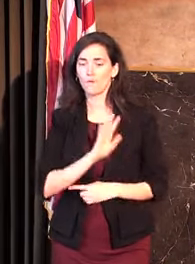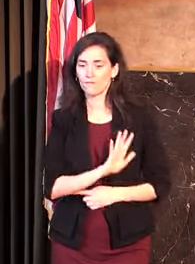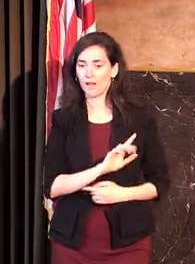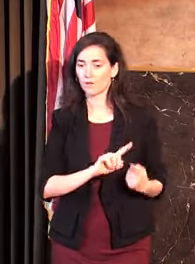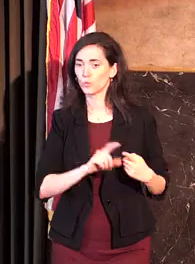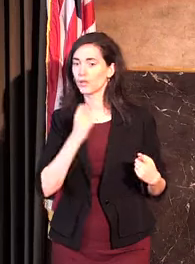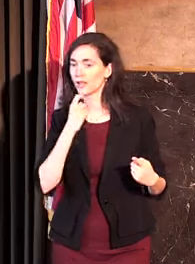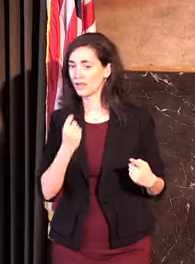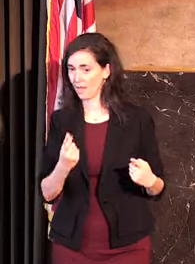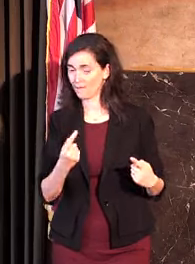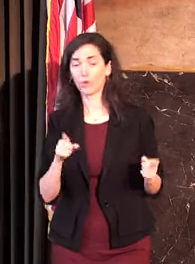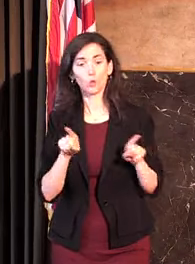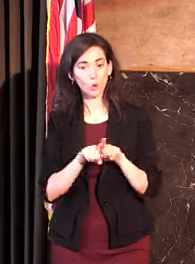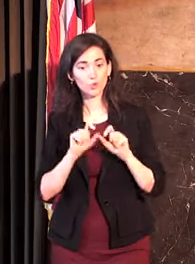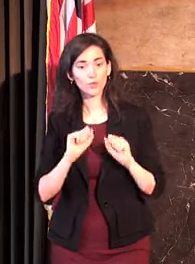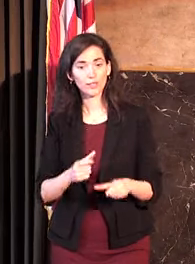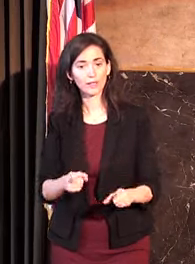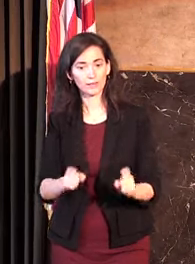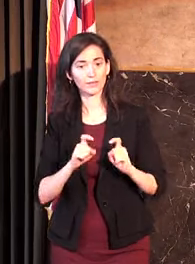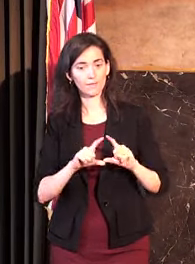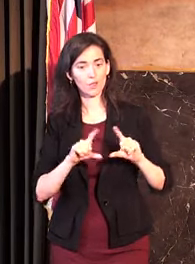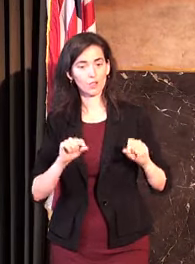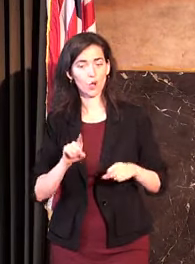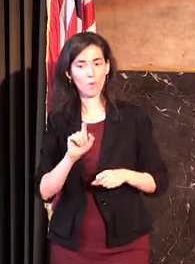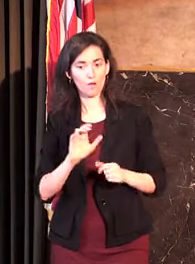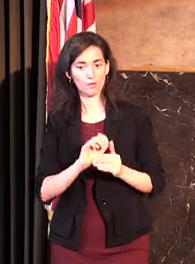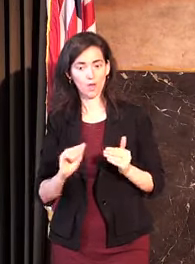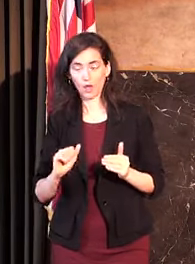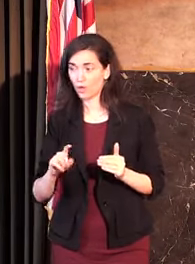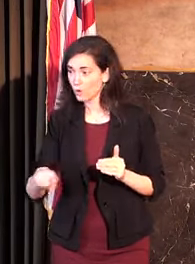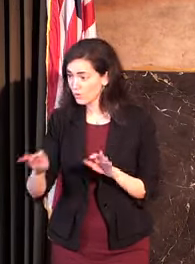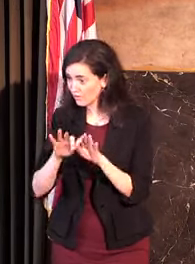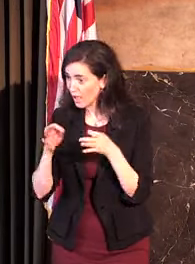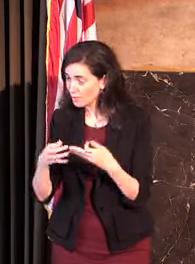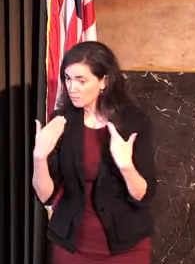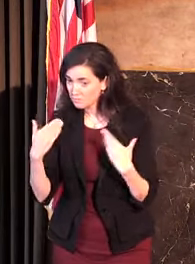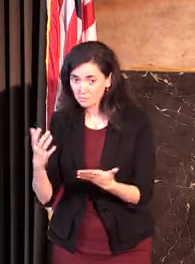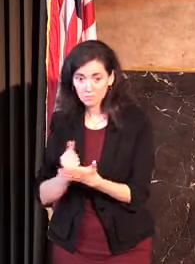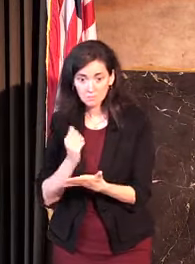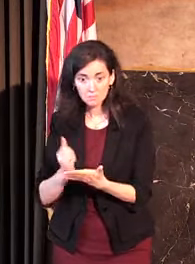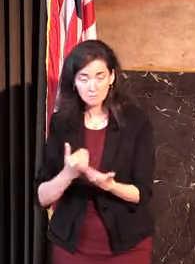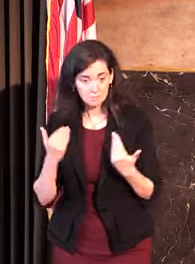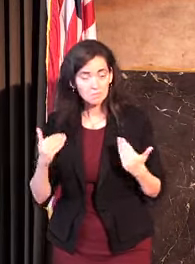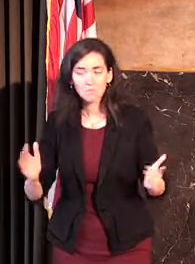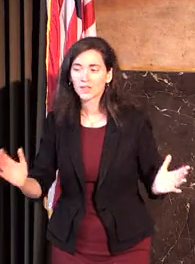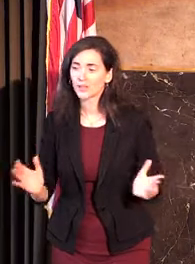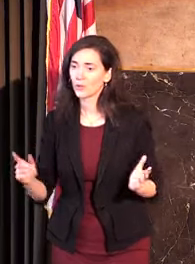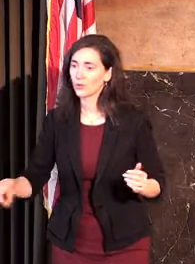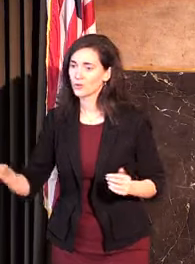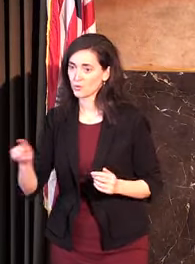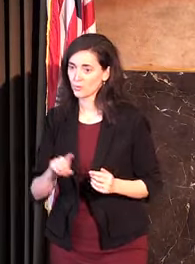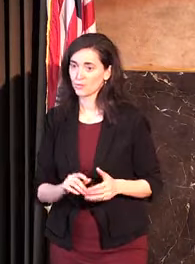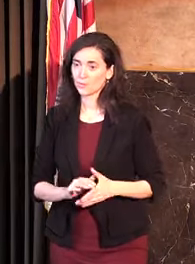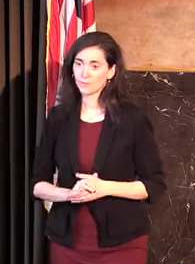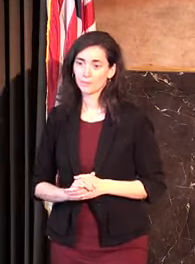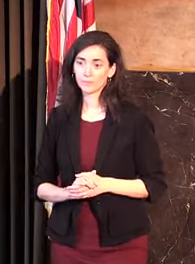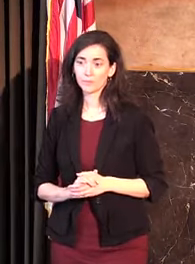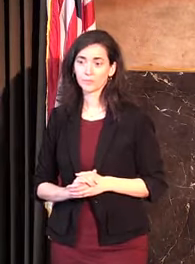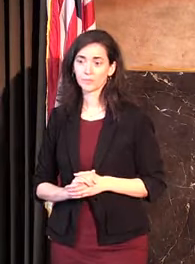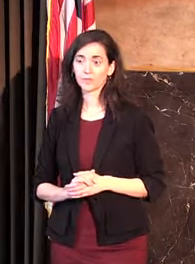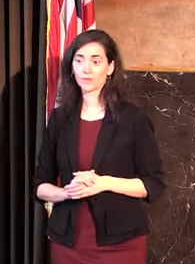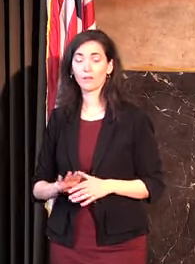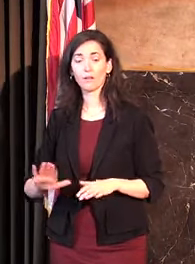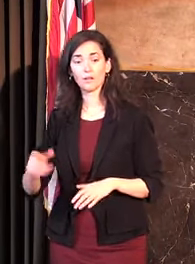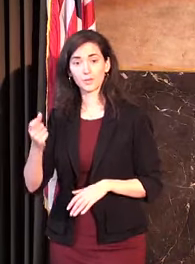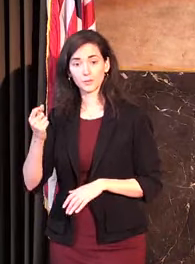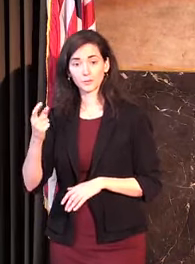this incentive. So we encourage those families to please consider taking advantage of the program and